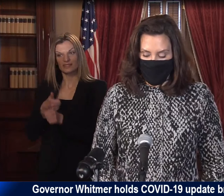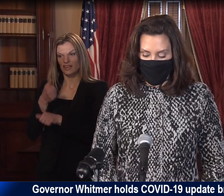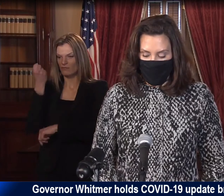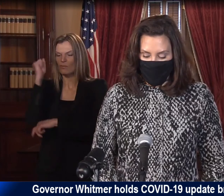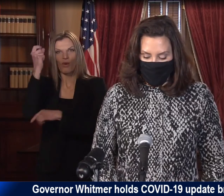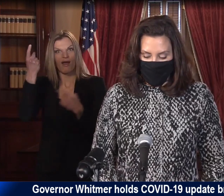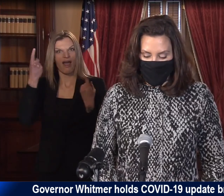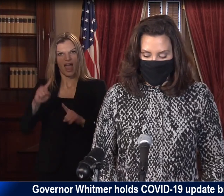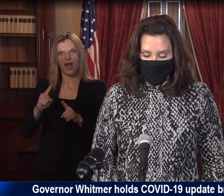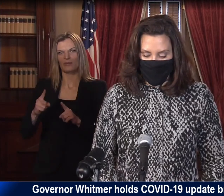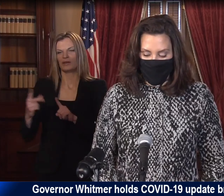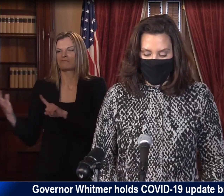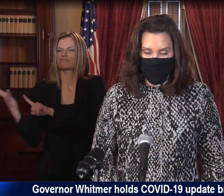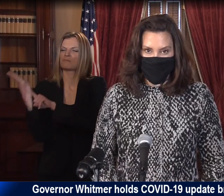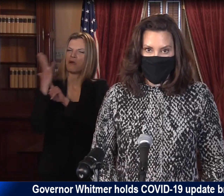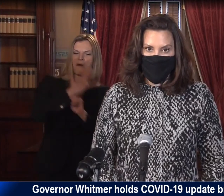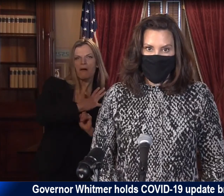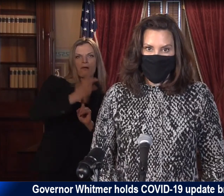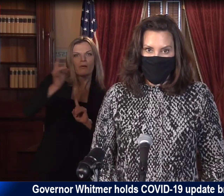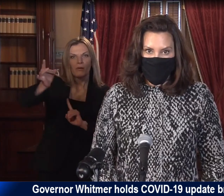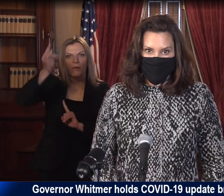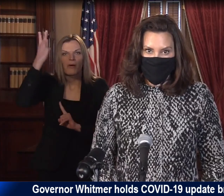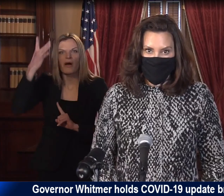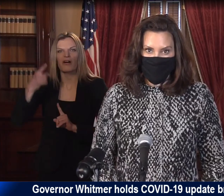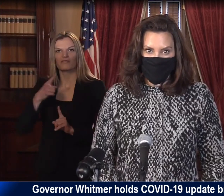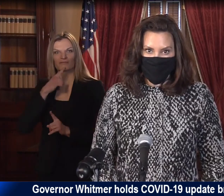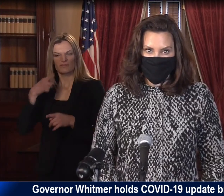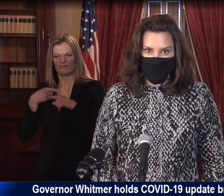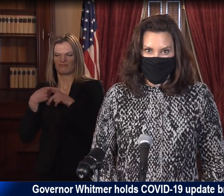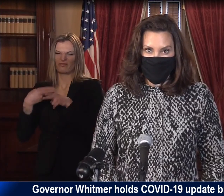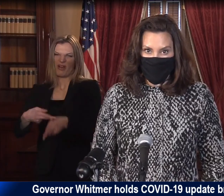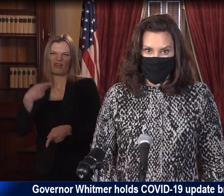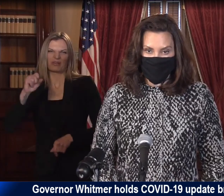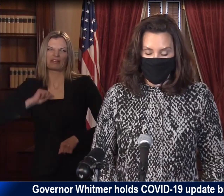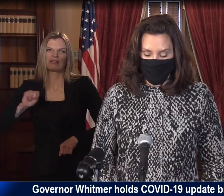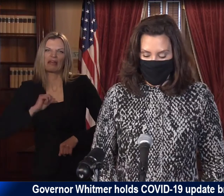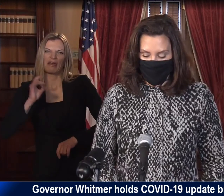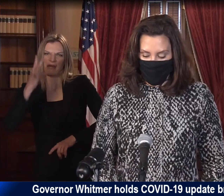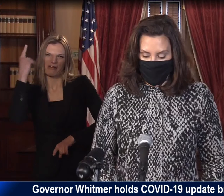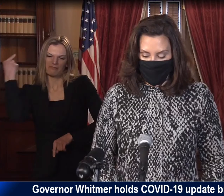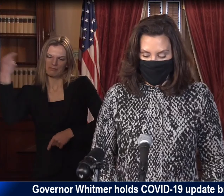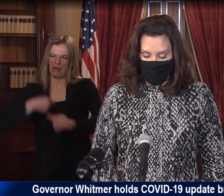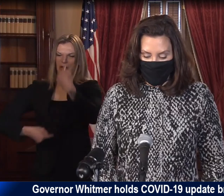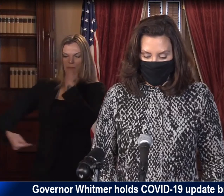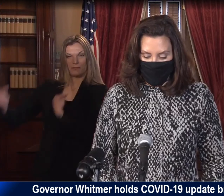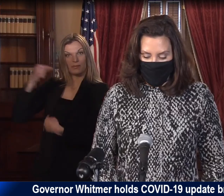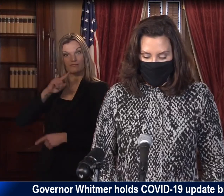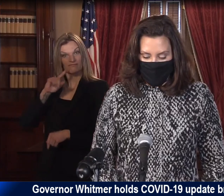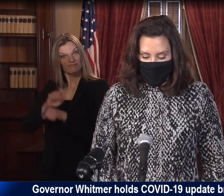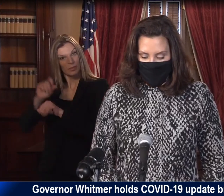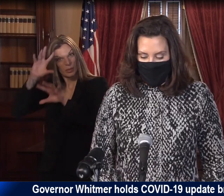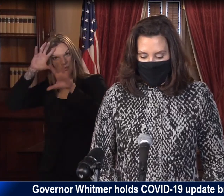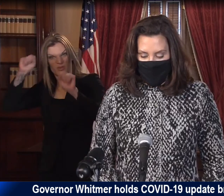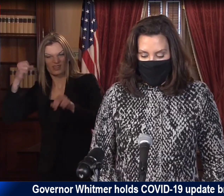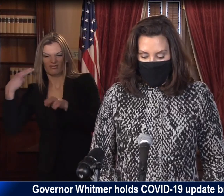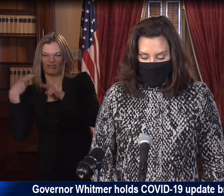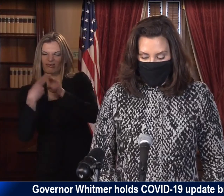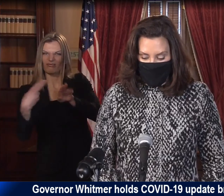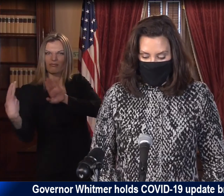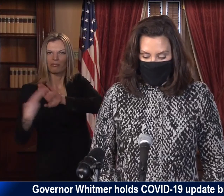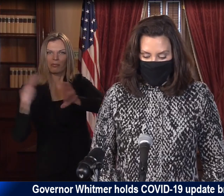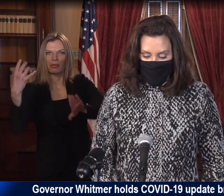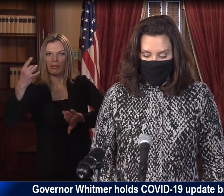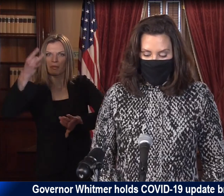gas and rubber bullets and called thugs and criminals by leaders like President Trump.